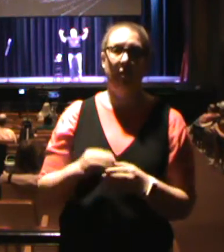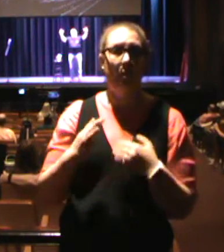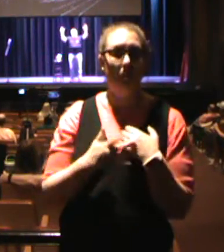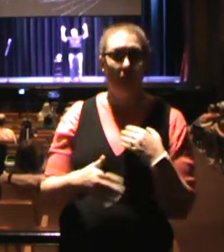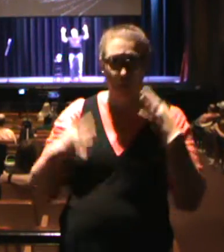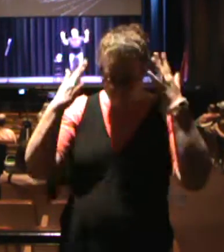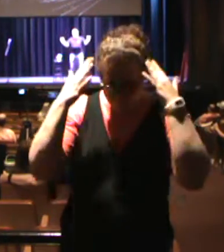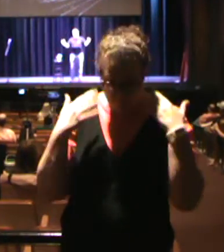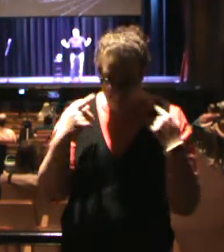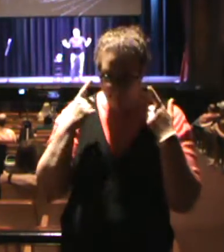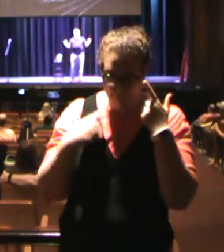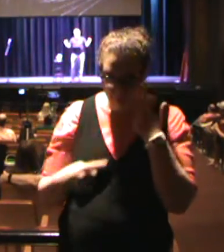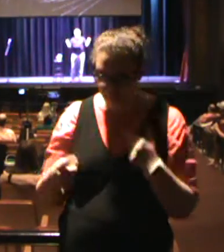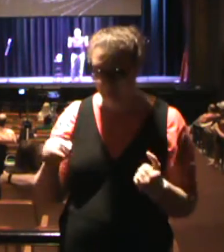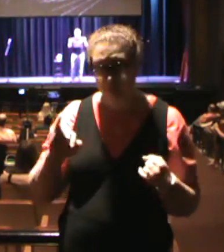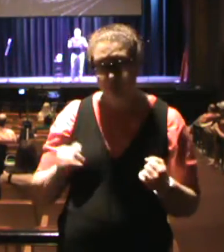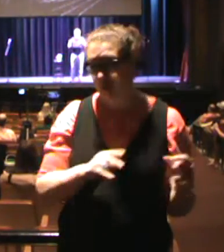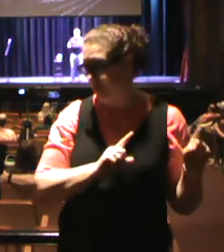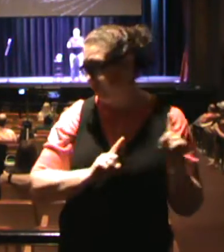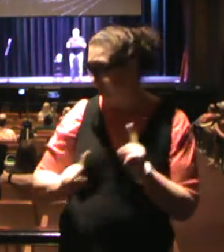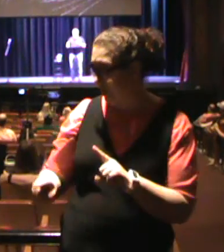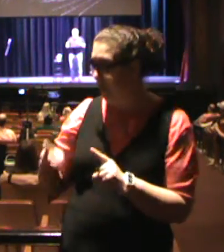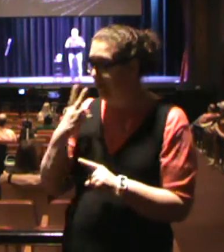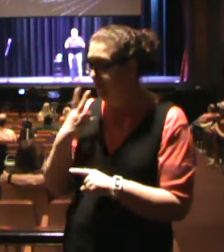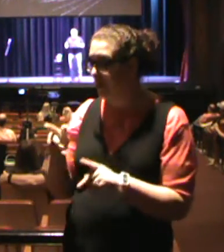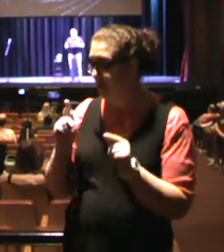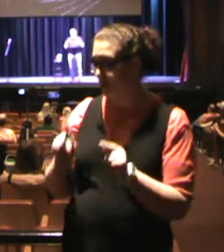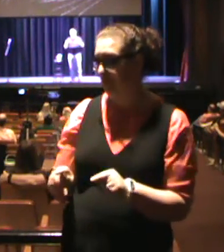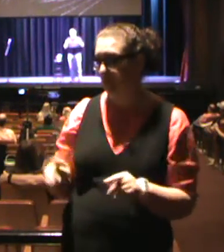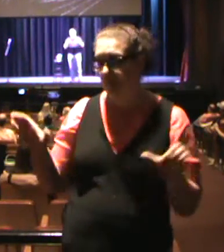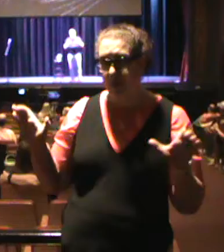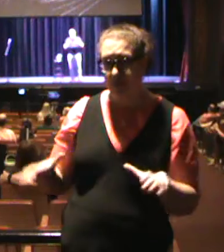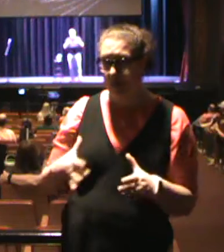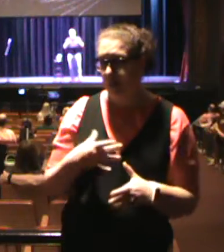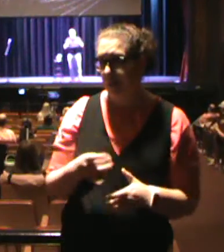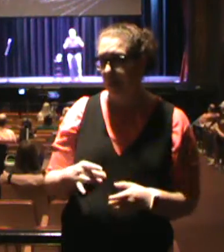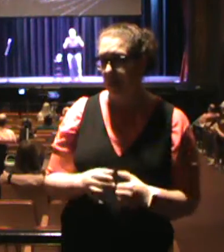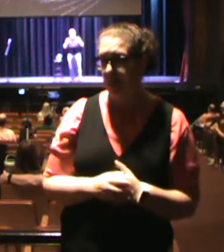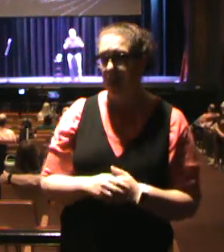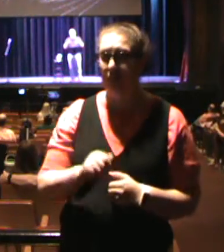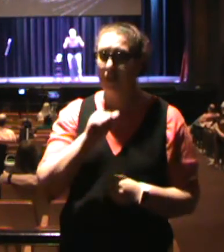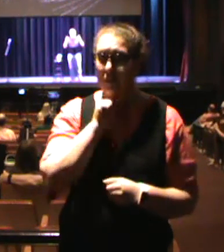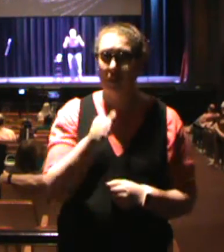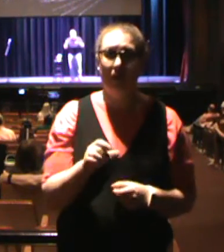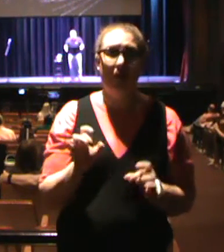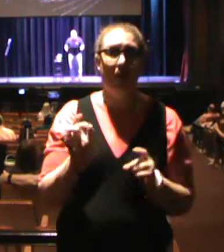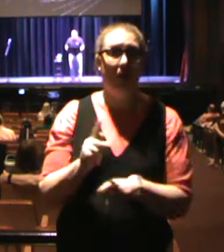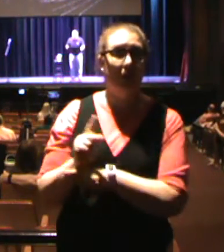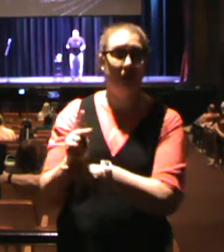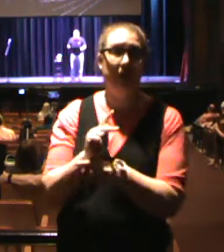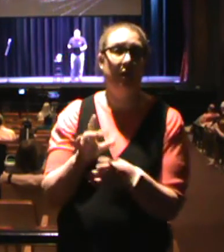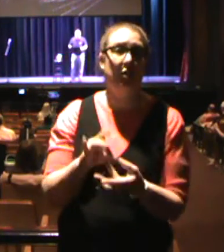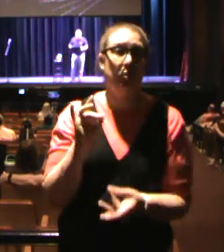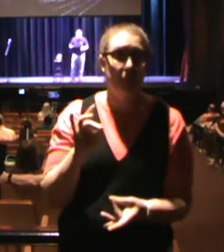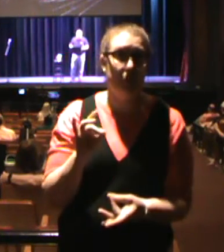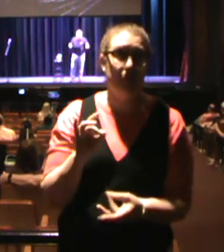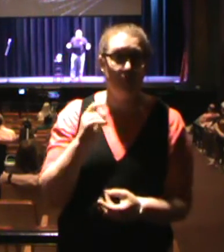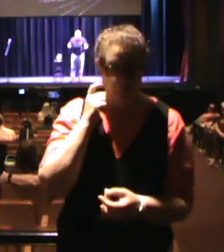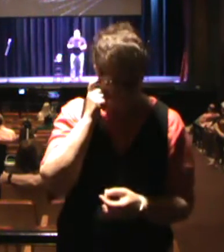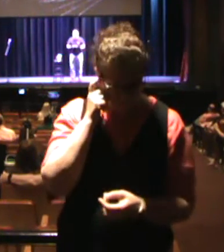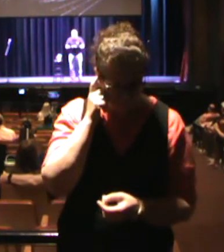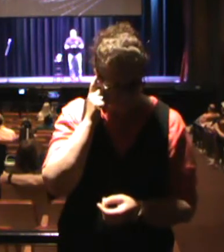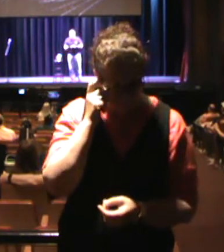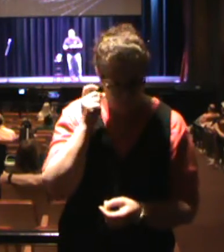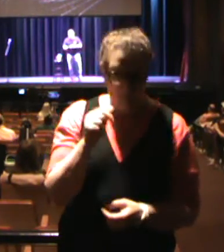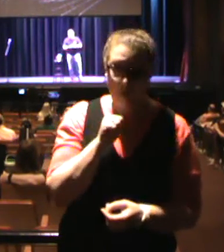and tears just to come back and see people act like they really didn't care spiritually. I